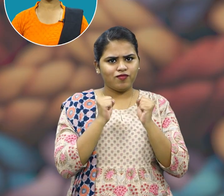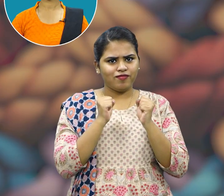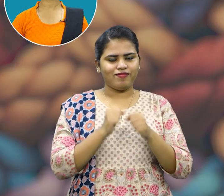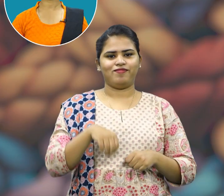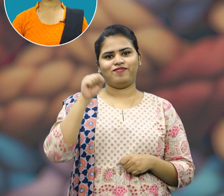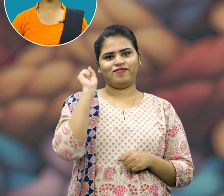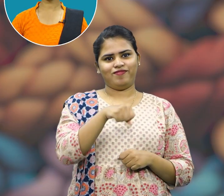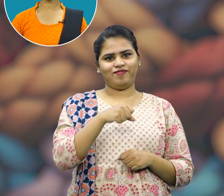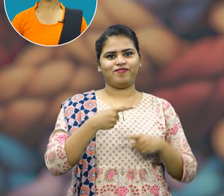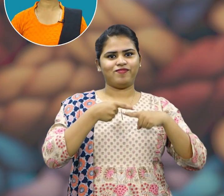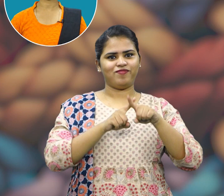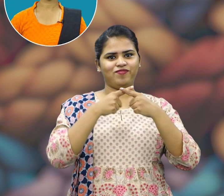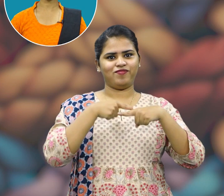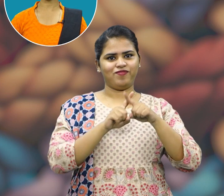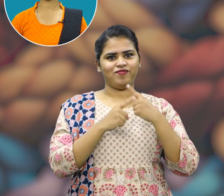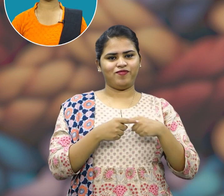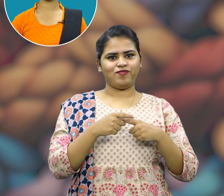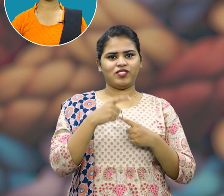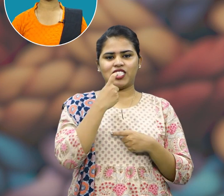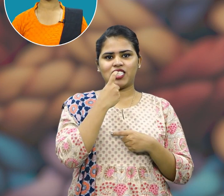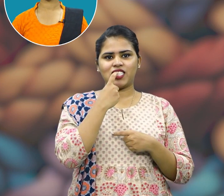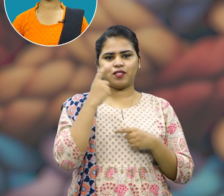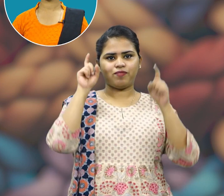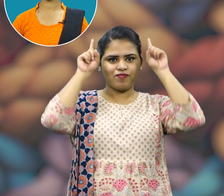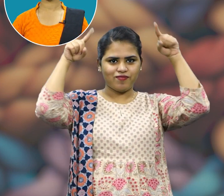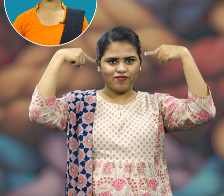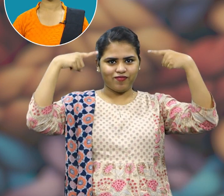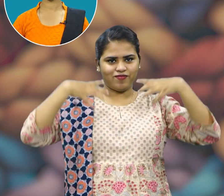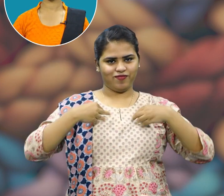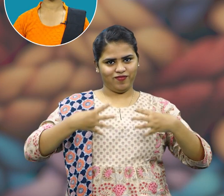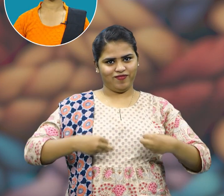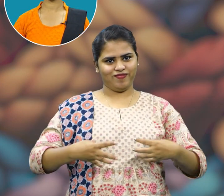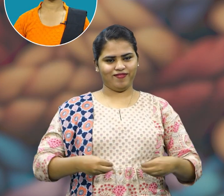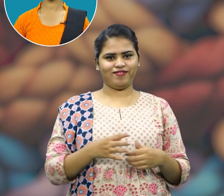Yes, we get wool from the sheep.